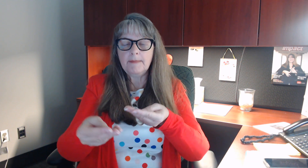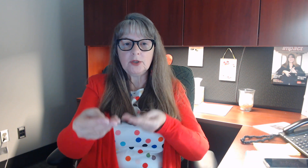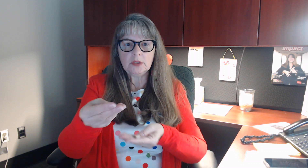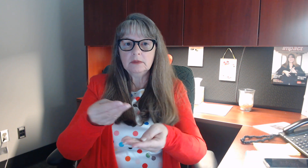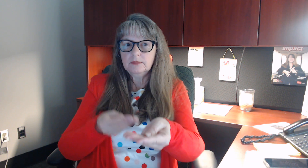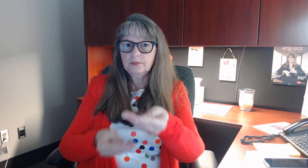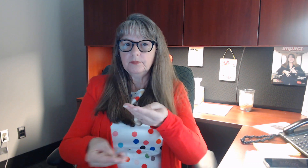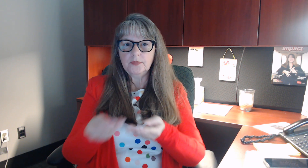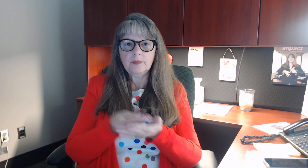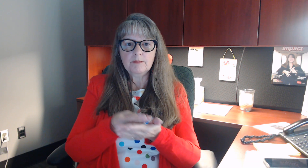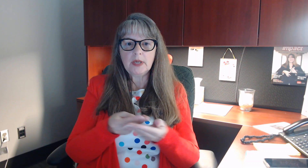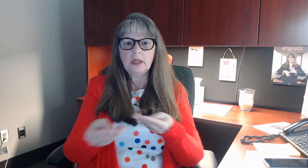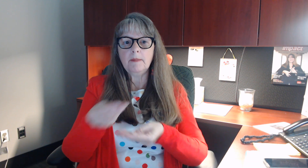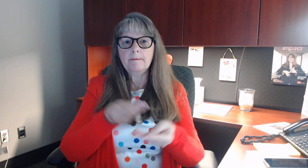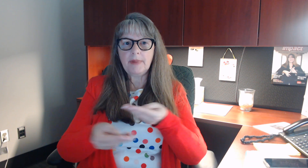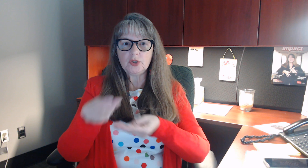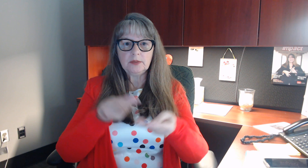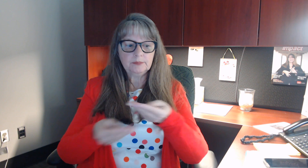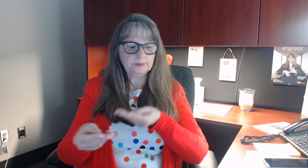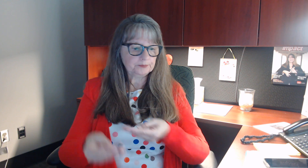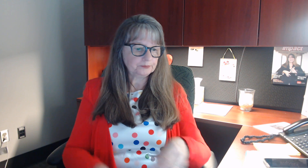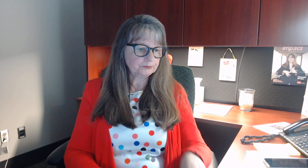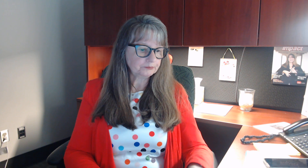budget, money, budget.